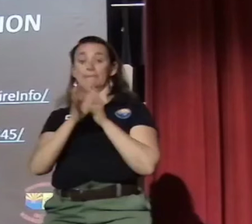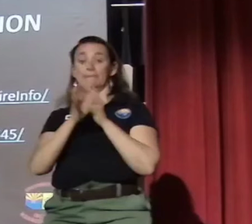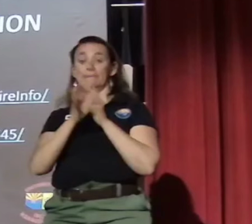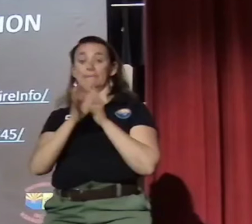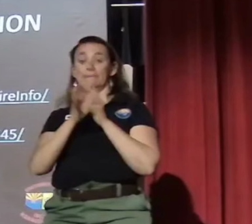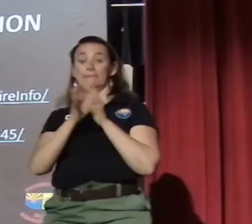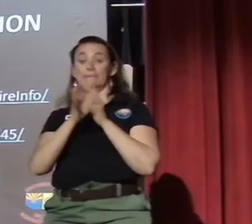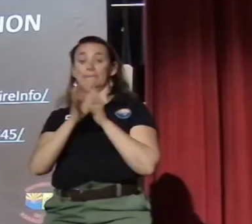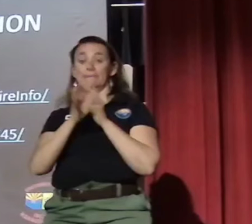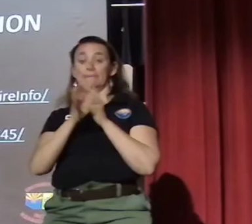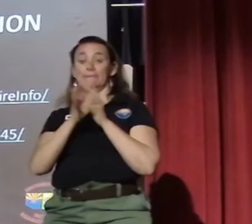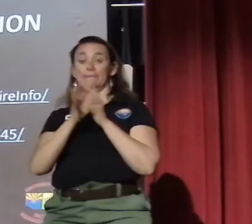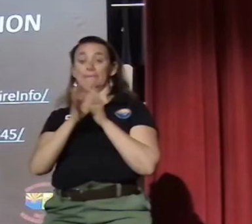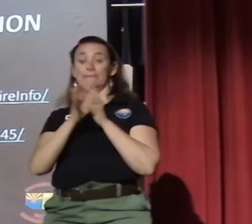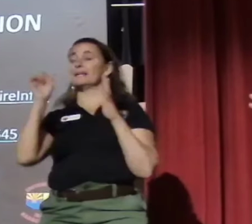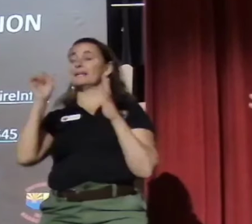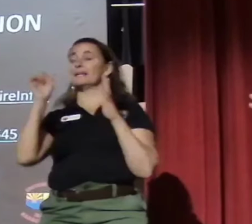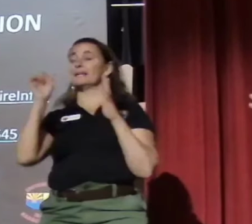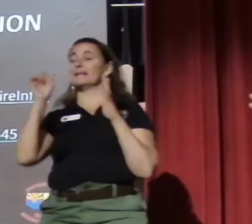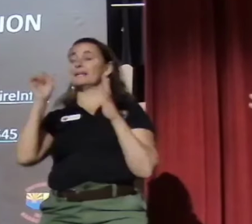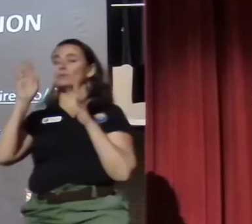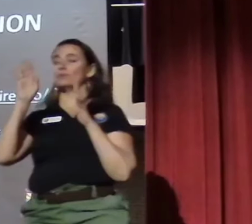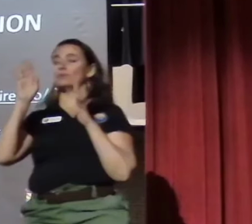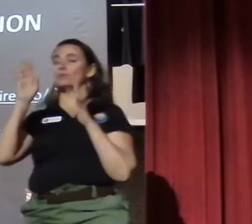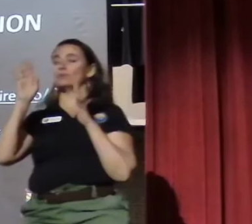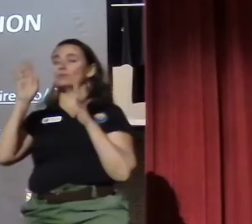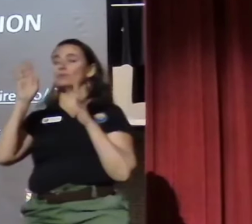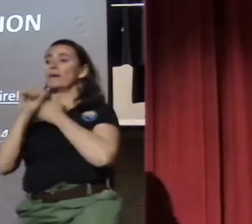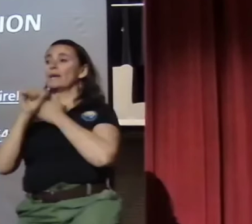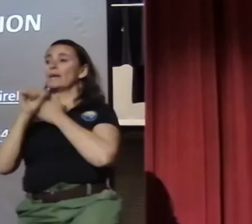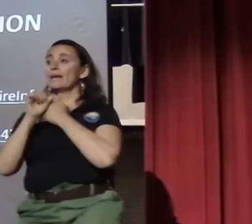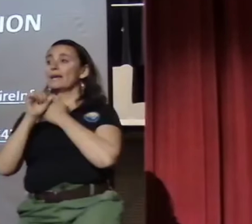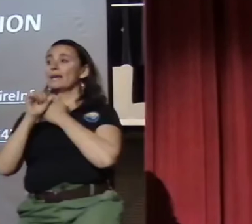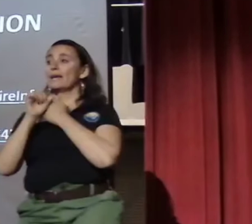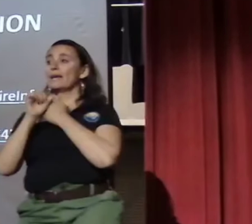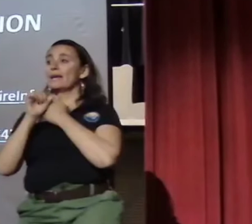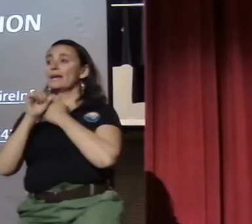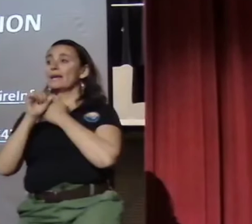threat, and as Caleb said, right now there's not an imminent